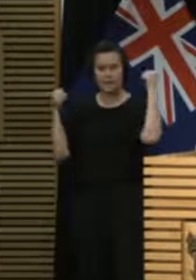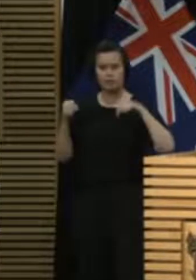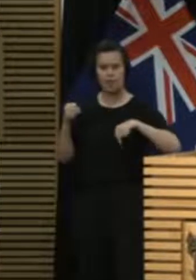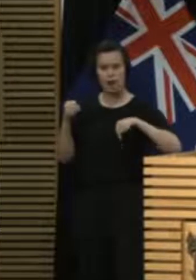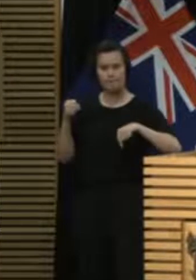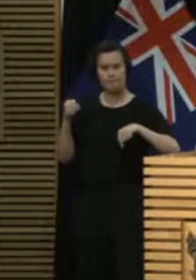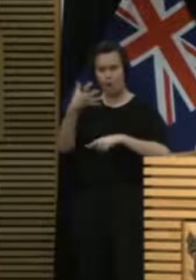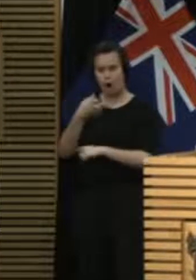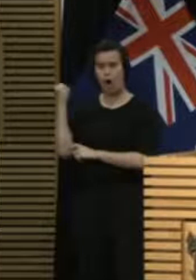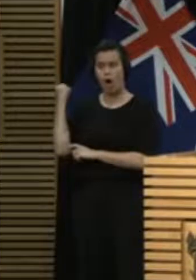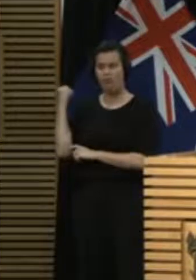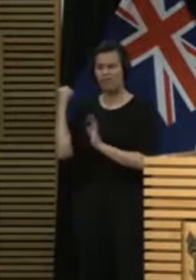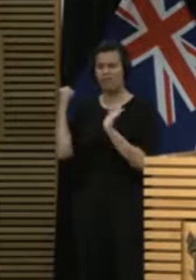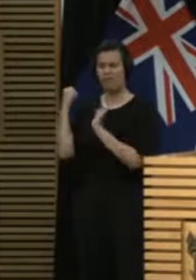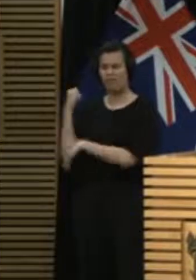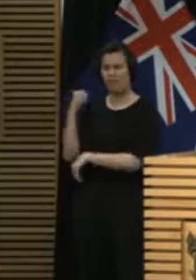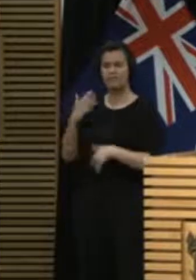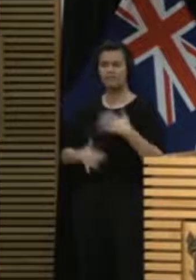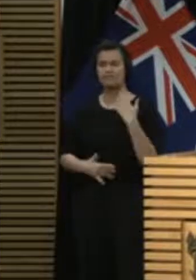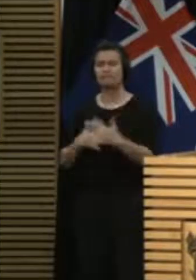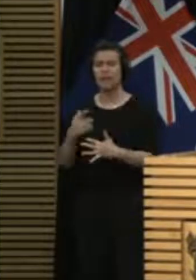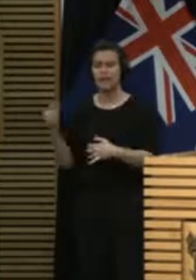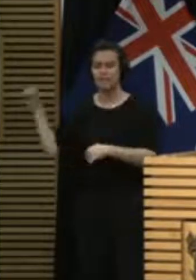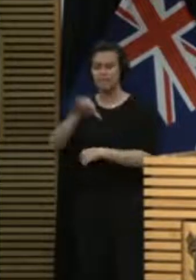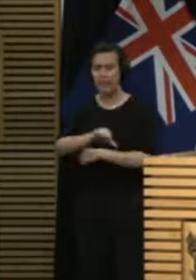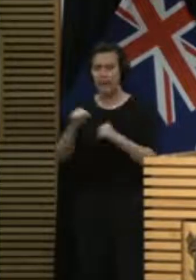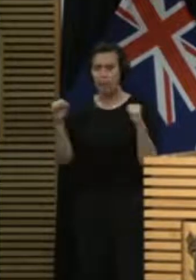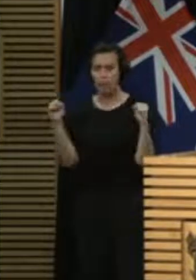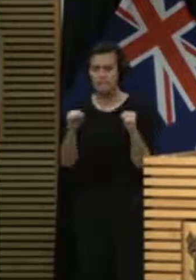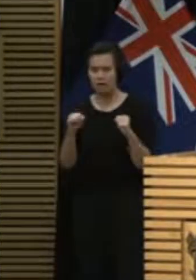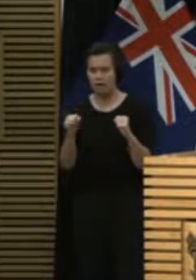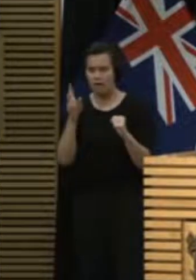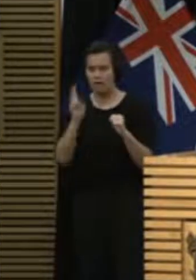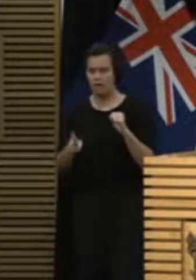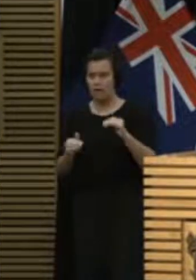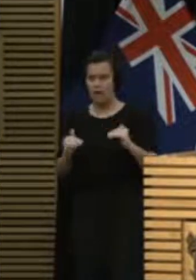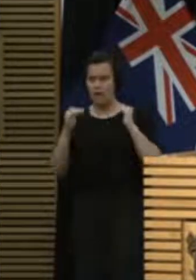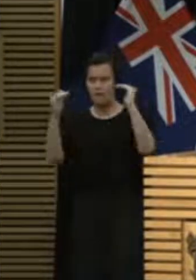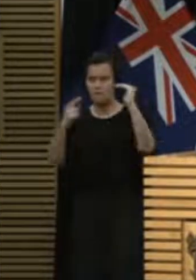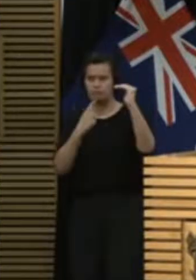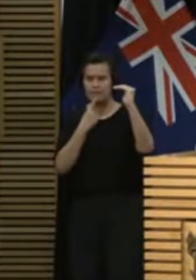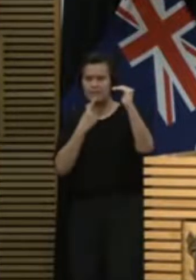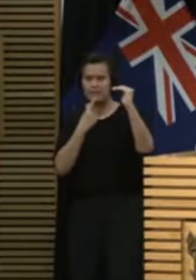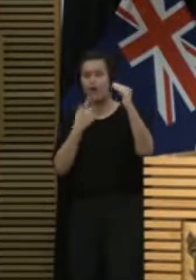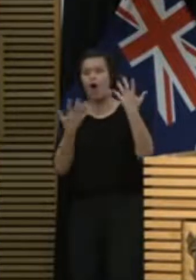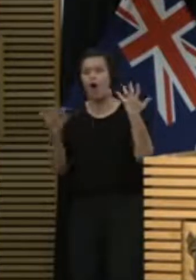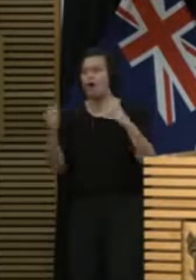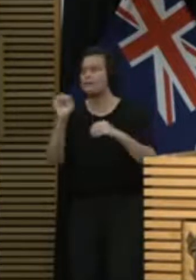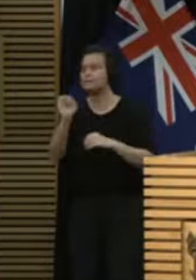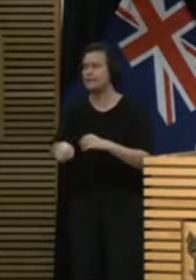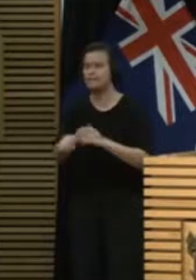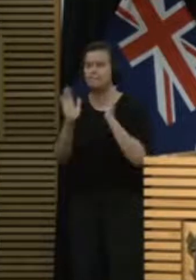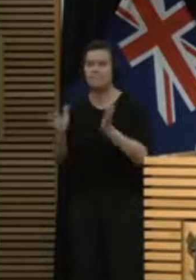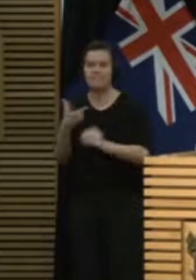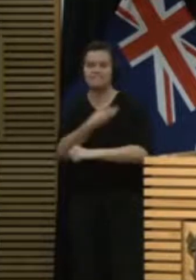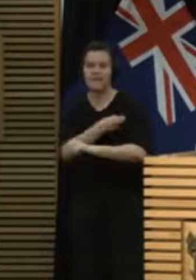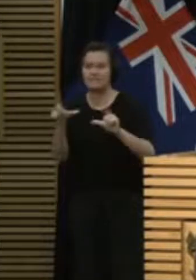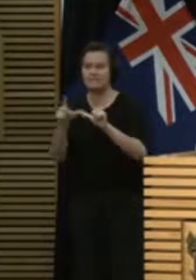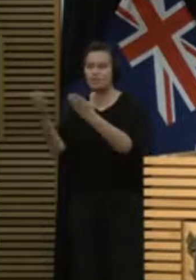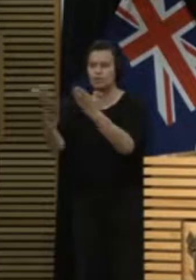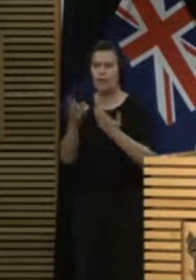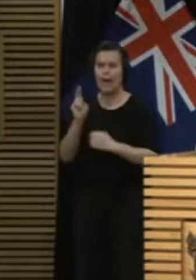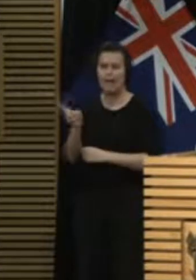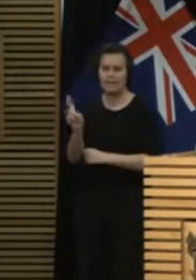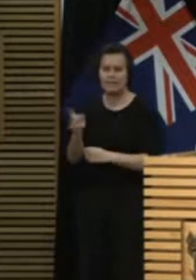certificates may be a way to ensure that if you are in a position where you are, for instance, implementing something like boosters in the future, if